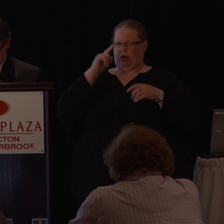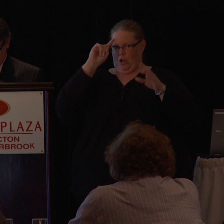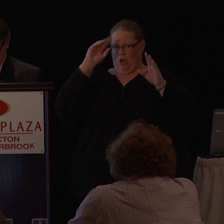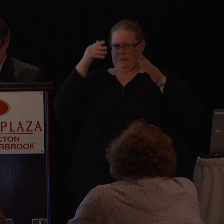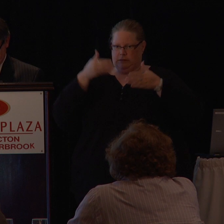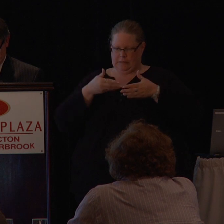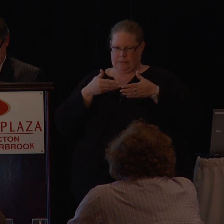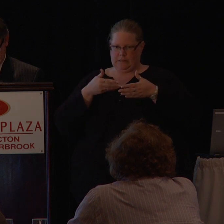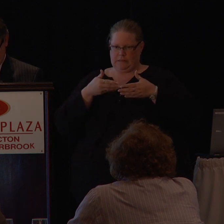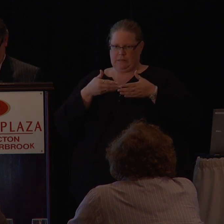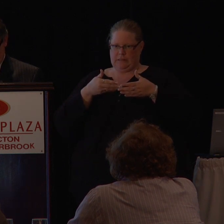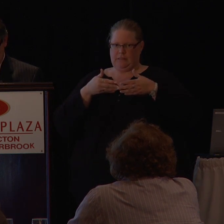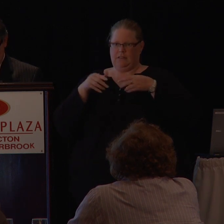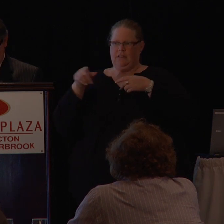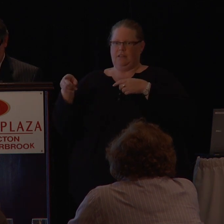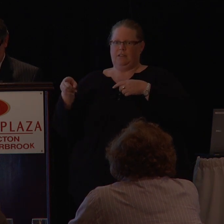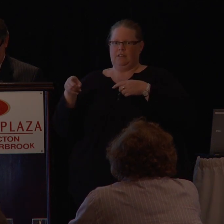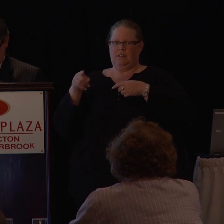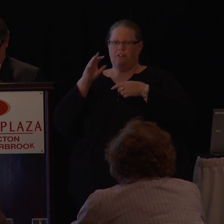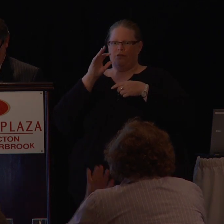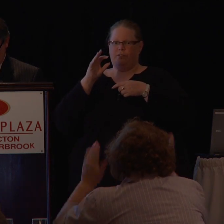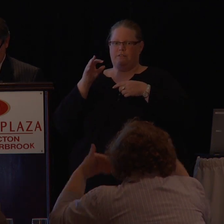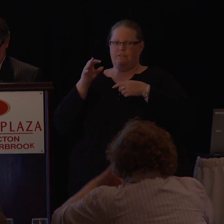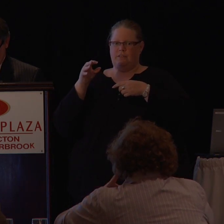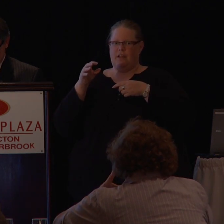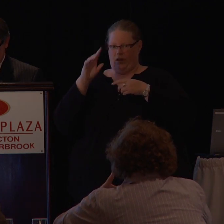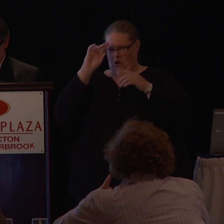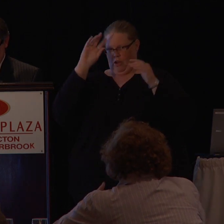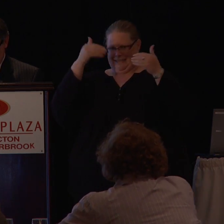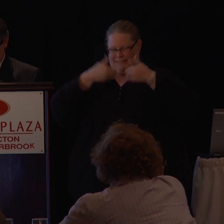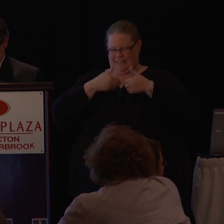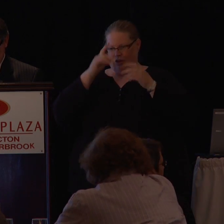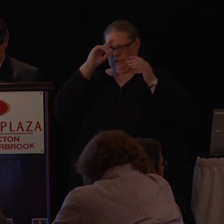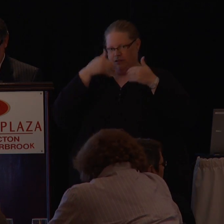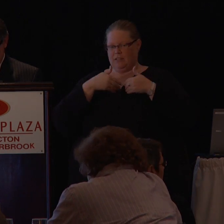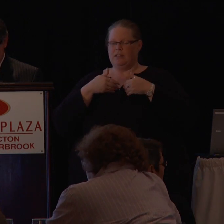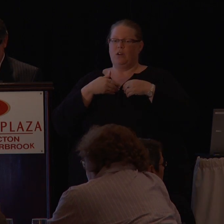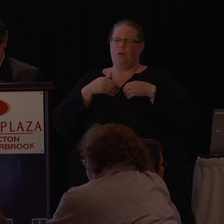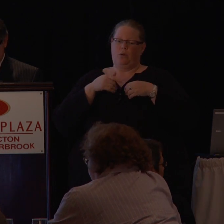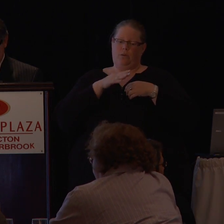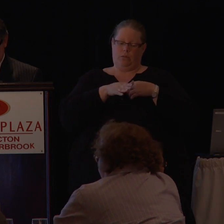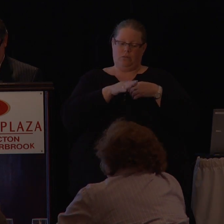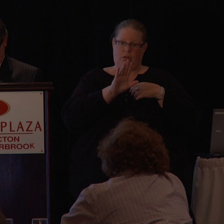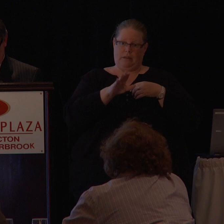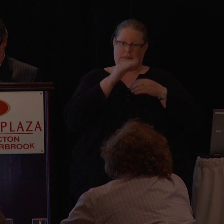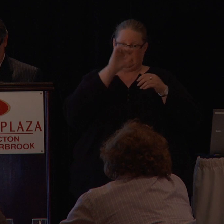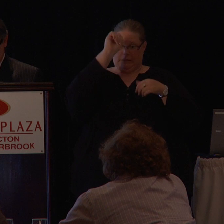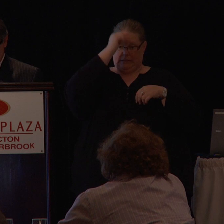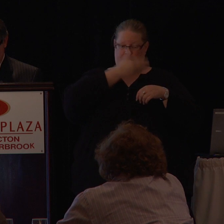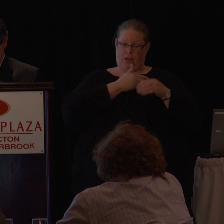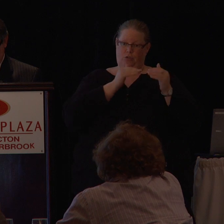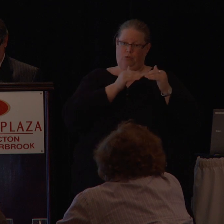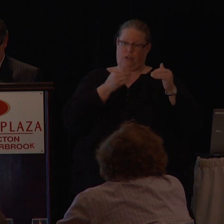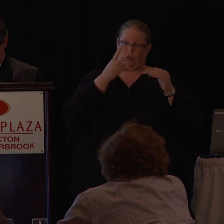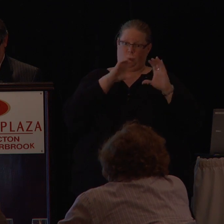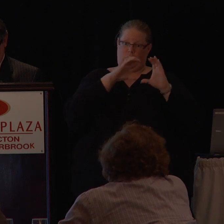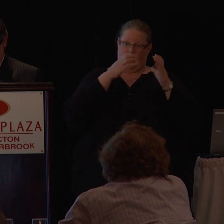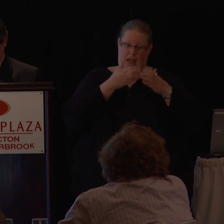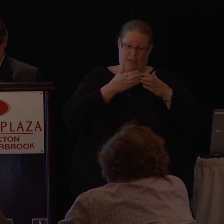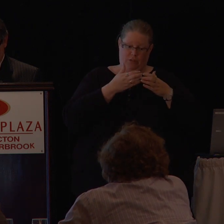school officials, removed his son from his grade 2 classroom because he was coming home each day